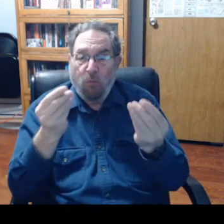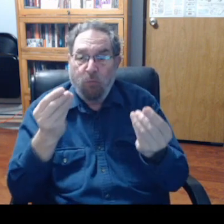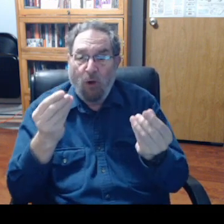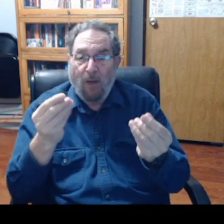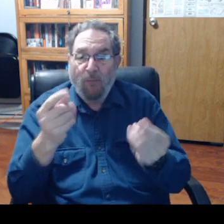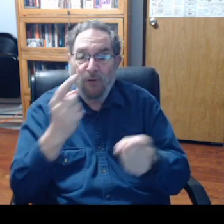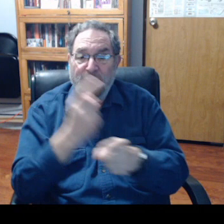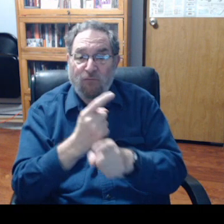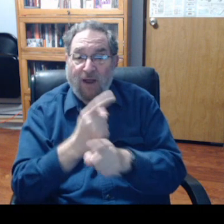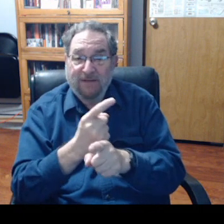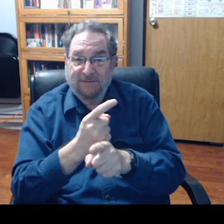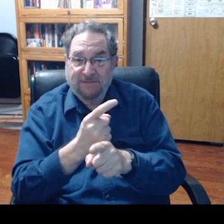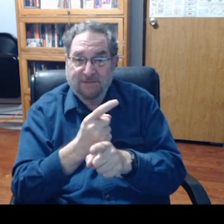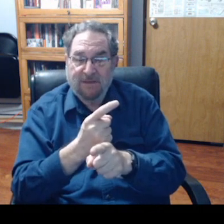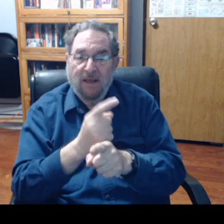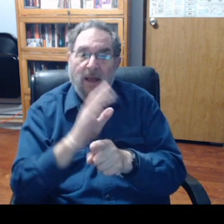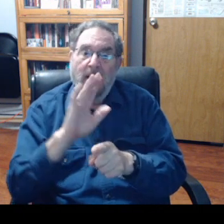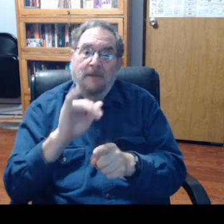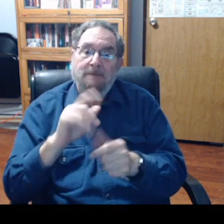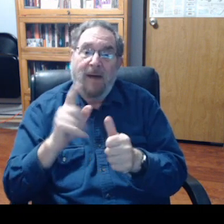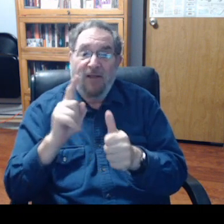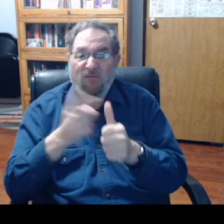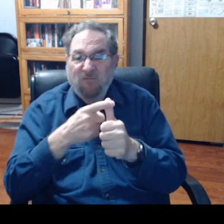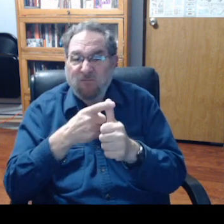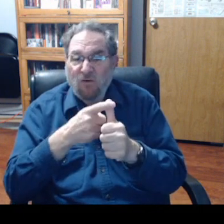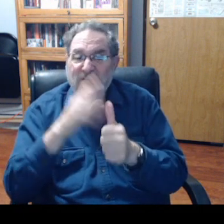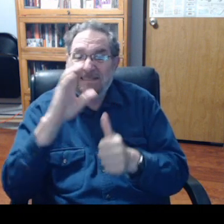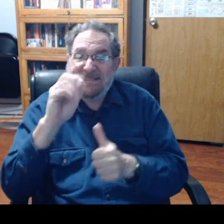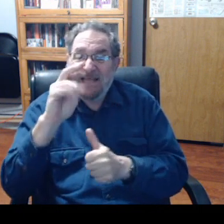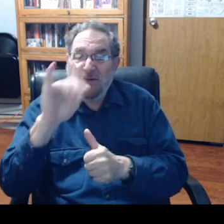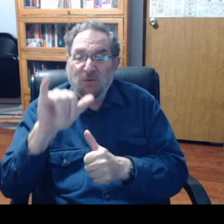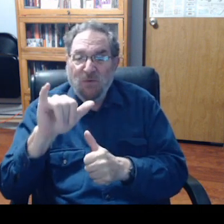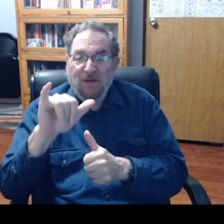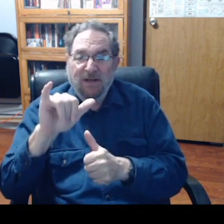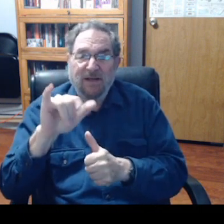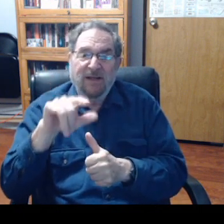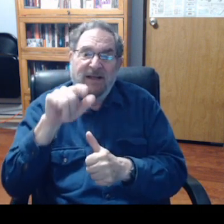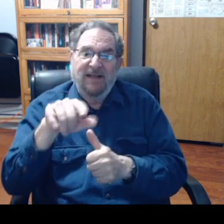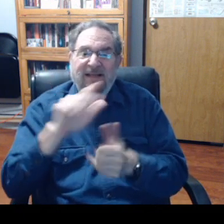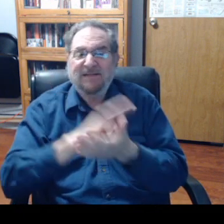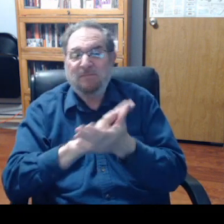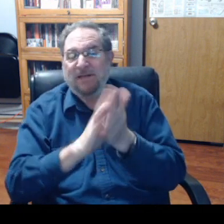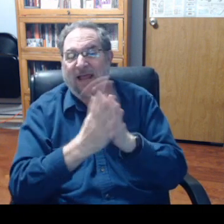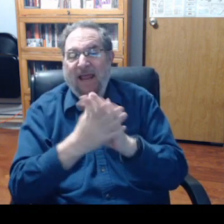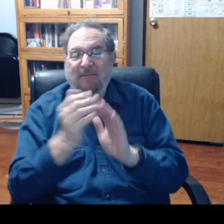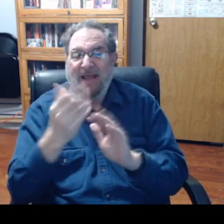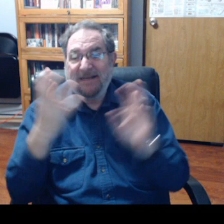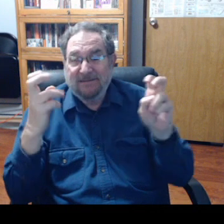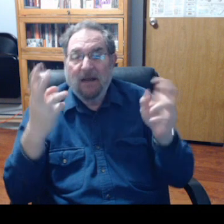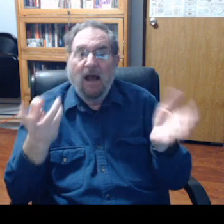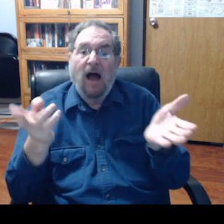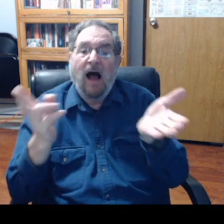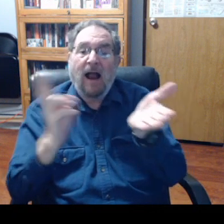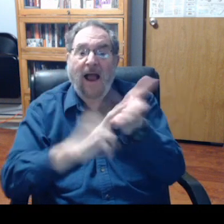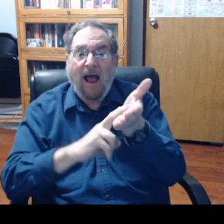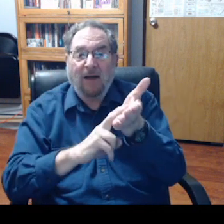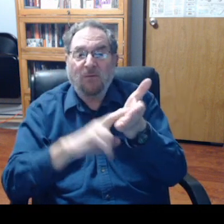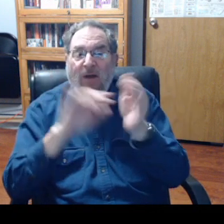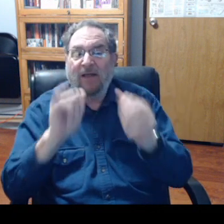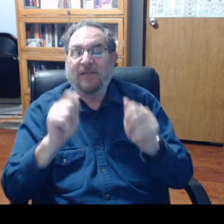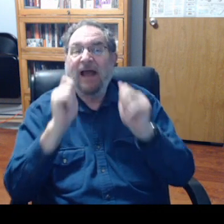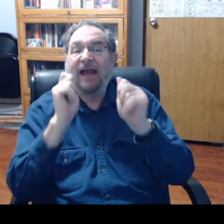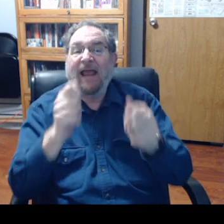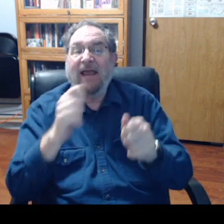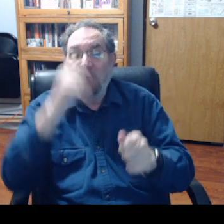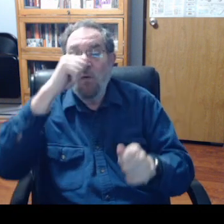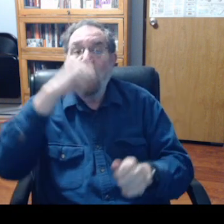her property rights. By the first century, it became a